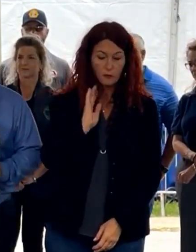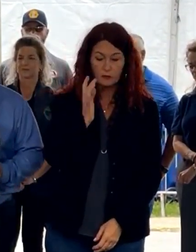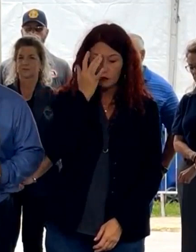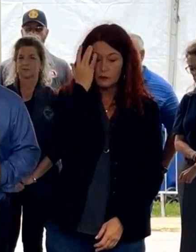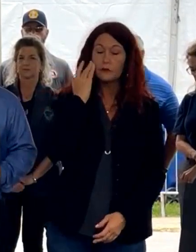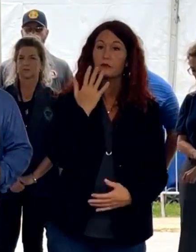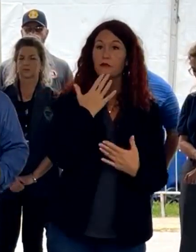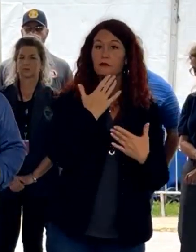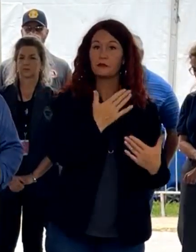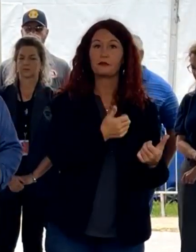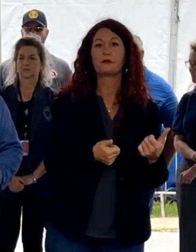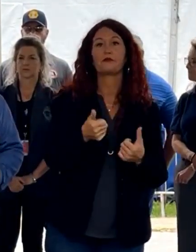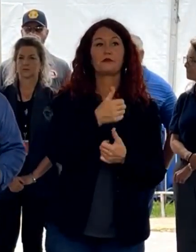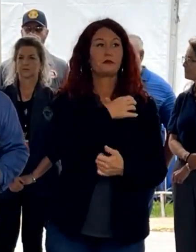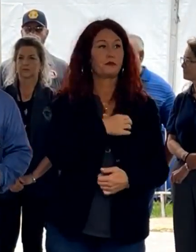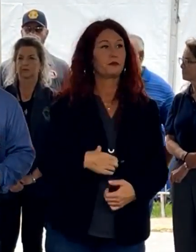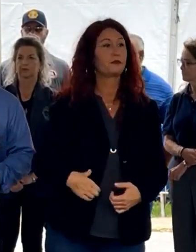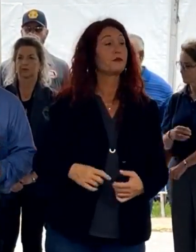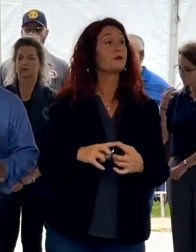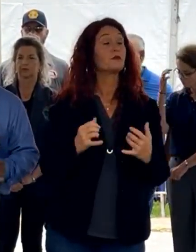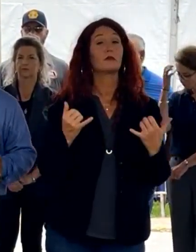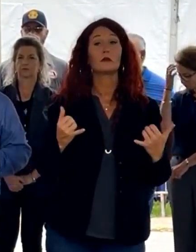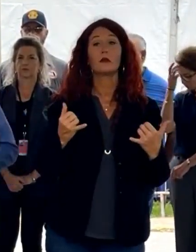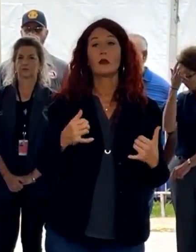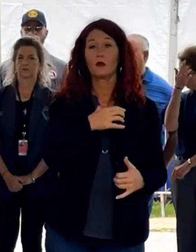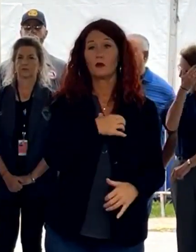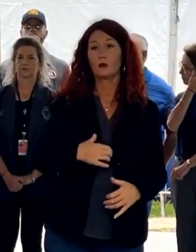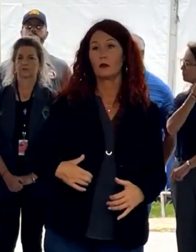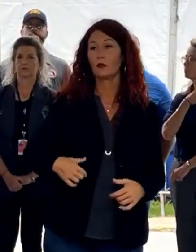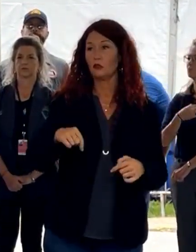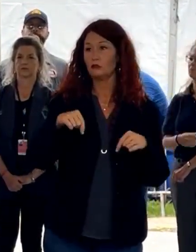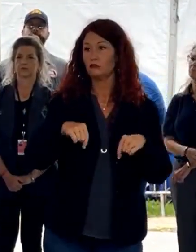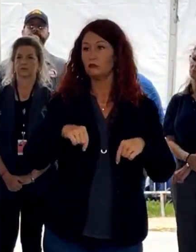Thank you, Madam Mayor. Surfside Mayor Charles Burkett.